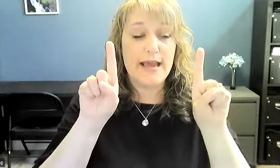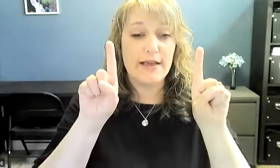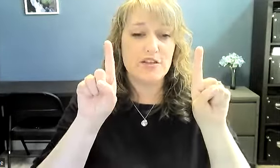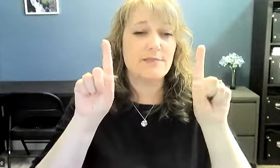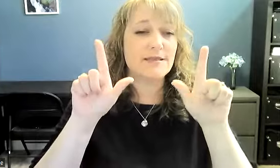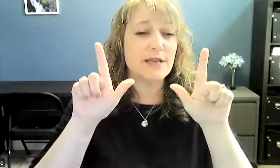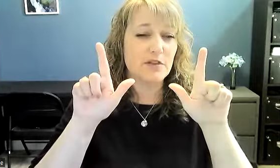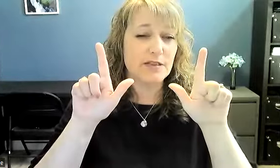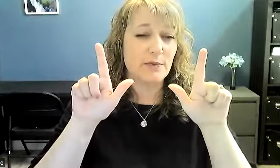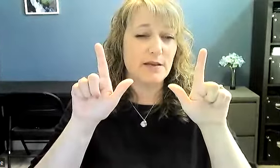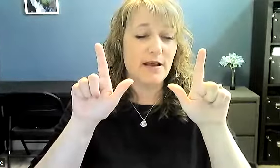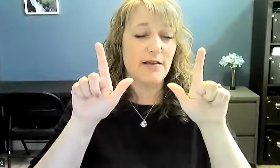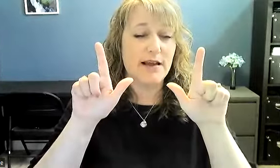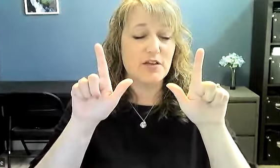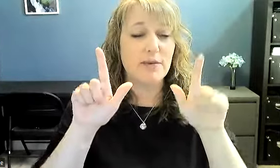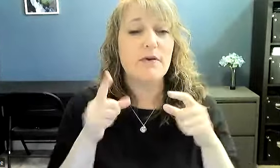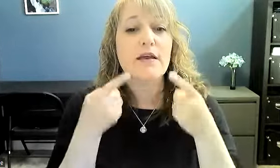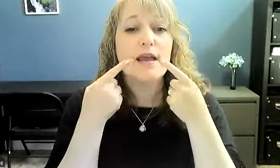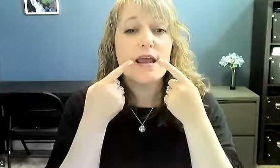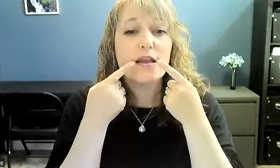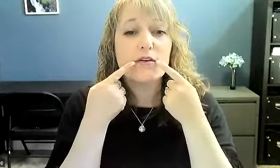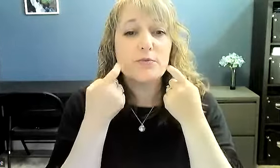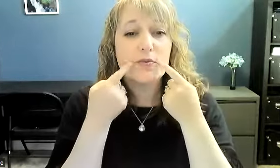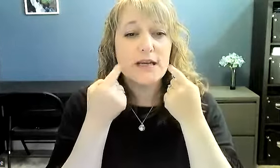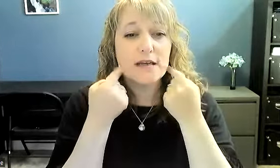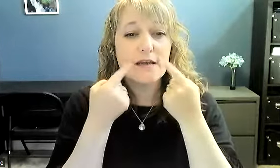hand shape. Sometimes you'll see it with an L hand shape. And you bring,